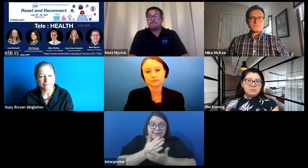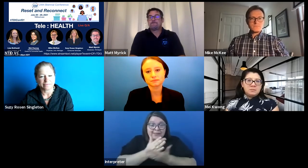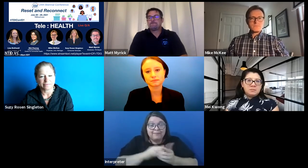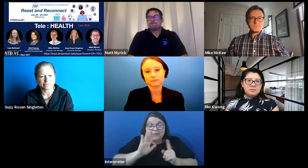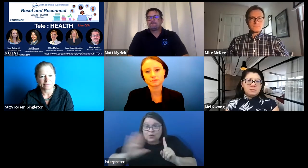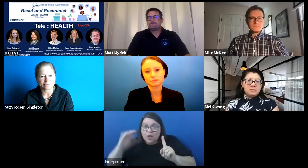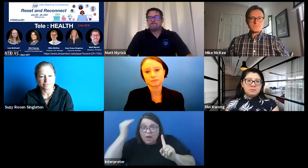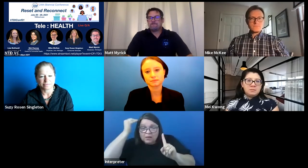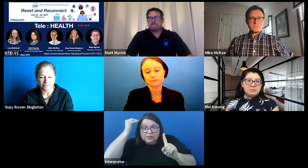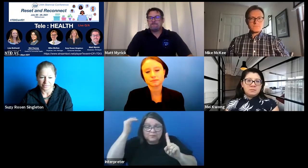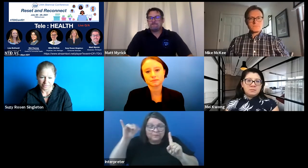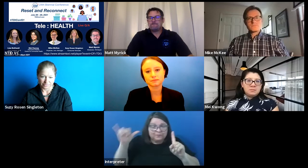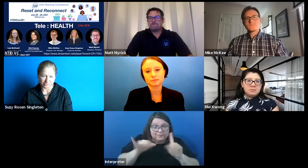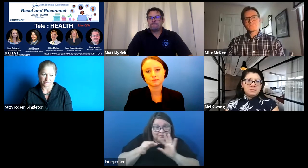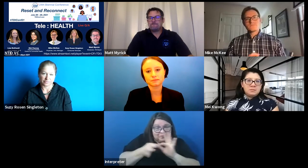Mike?